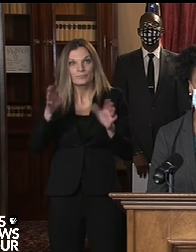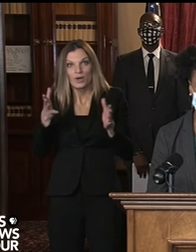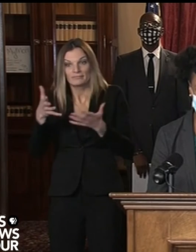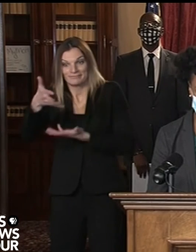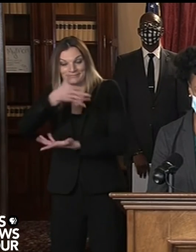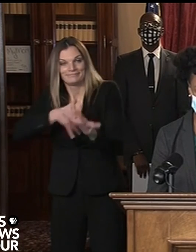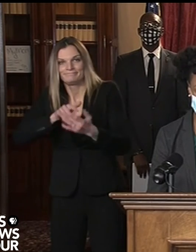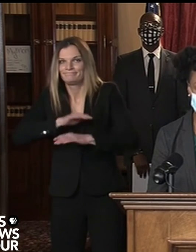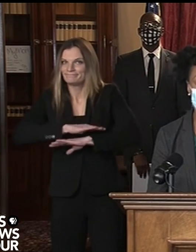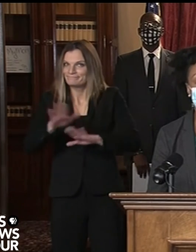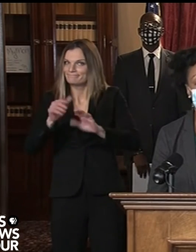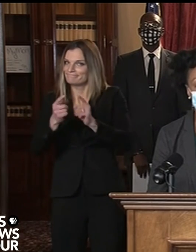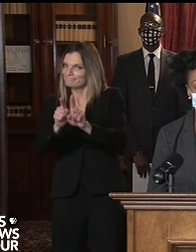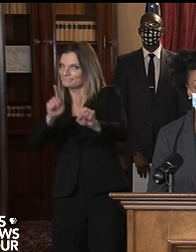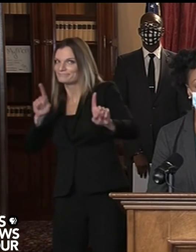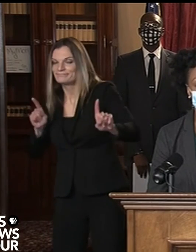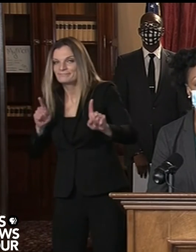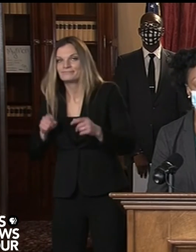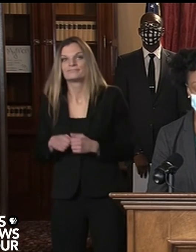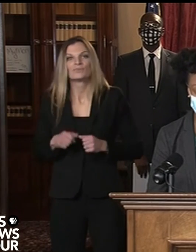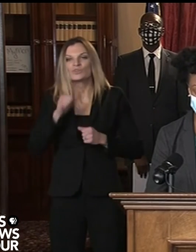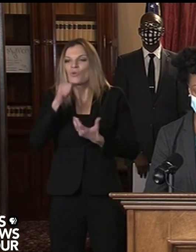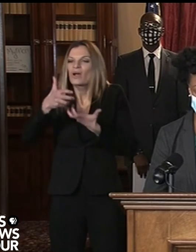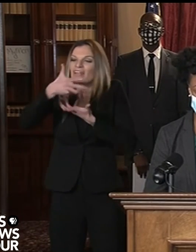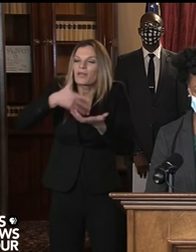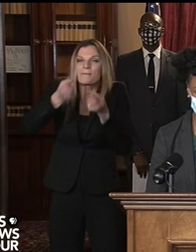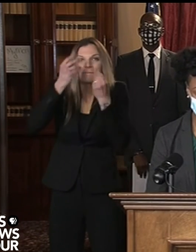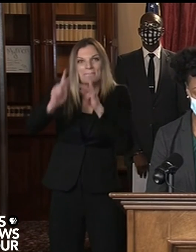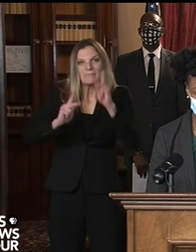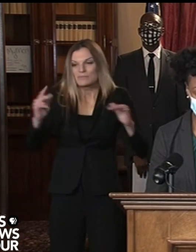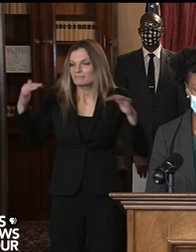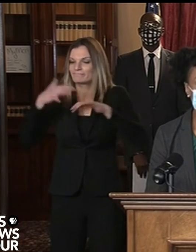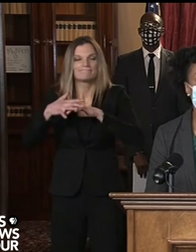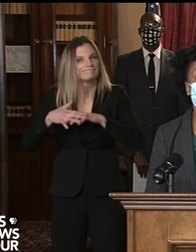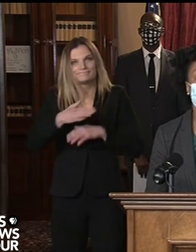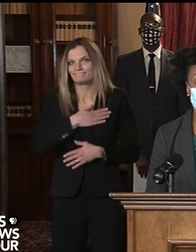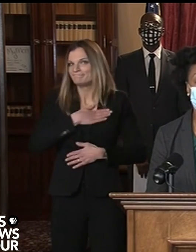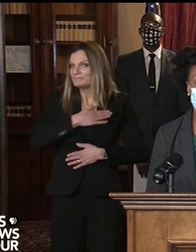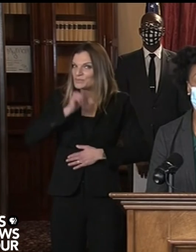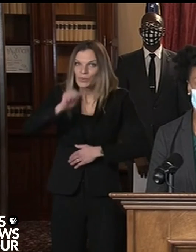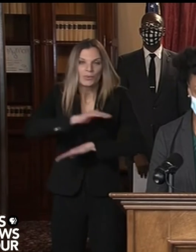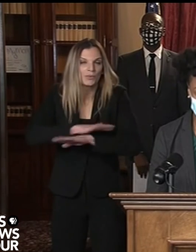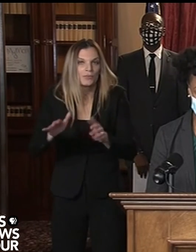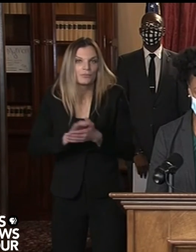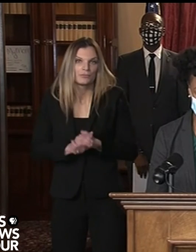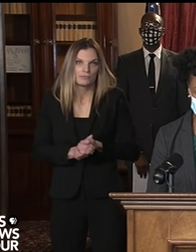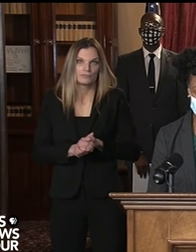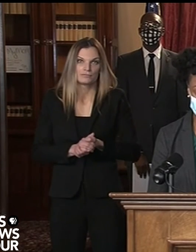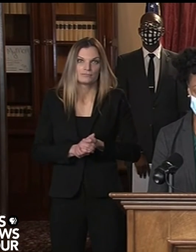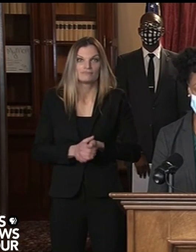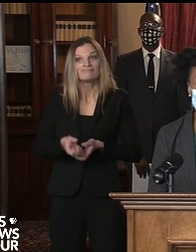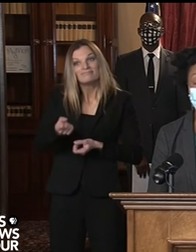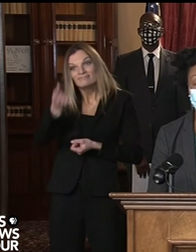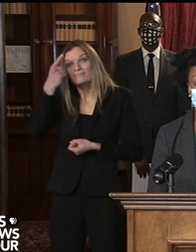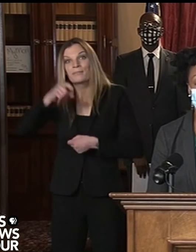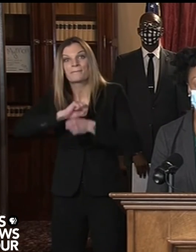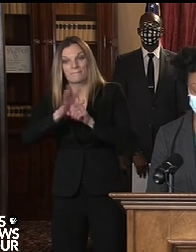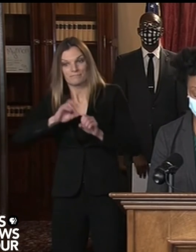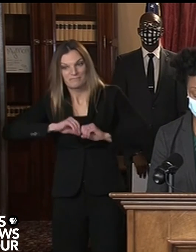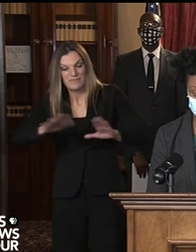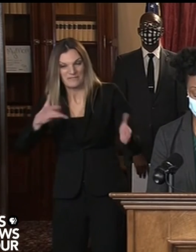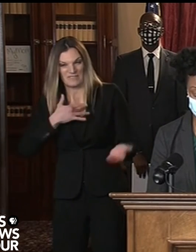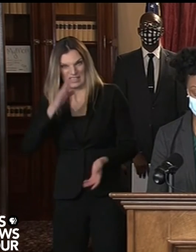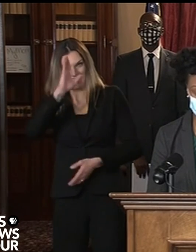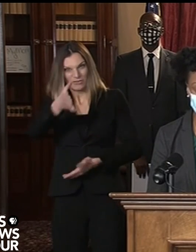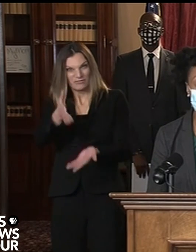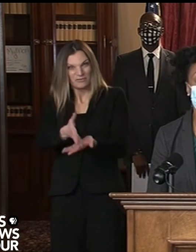by socially distancing and not gathering in crowded places. This pandemic will end, and we want to be able